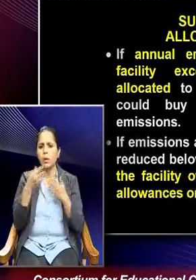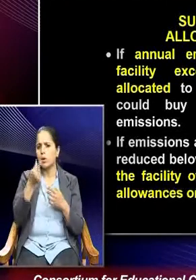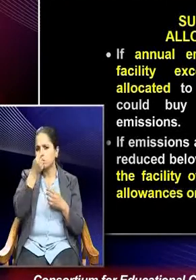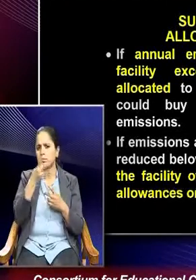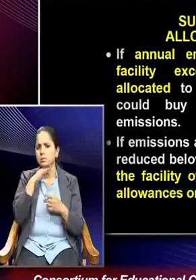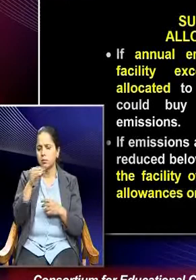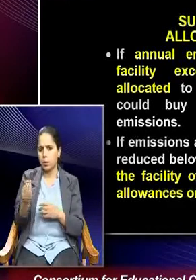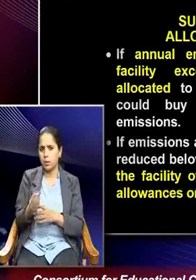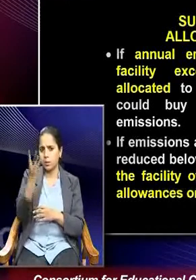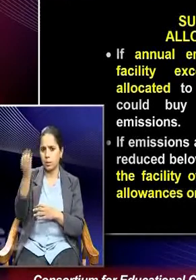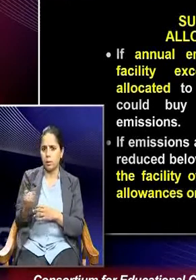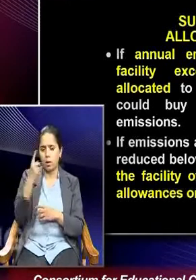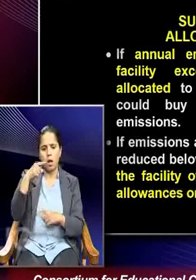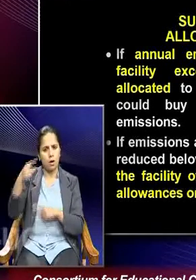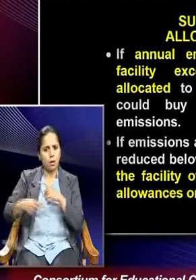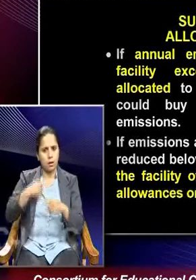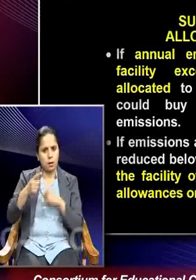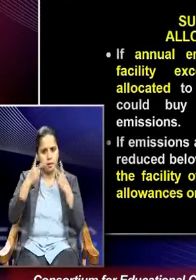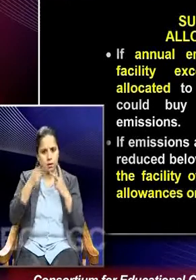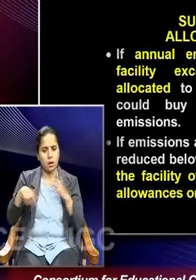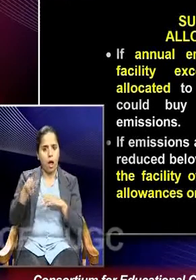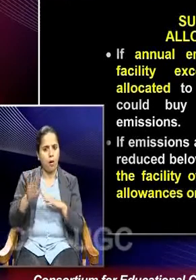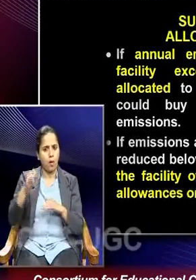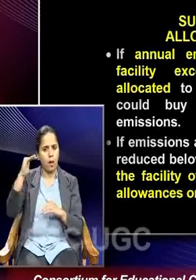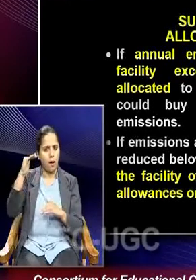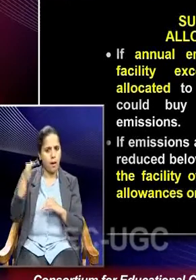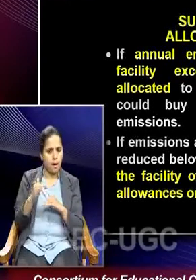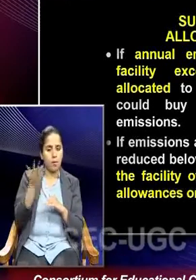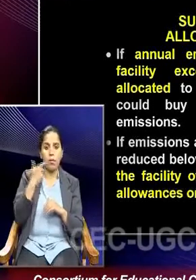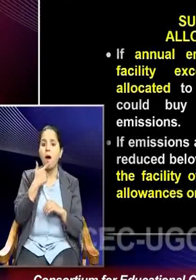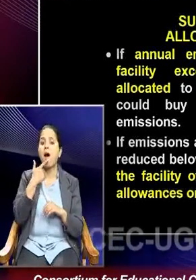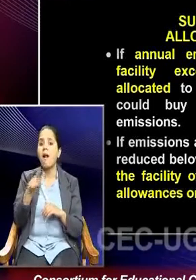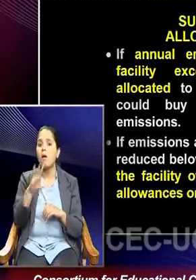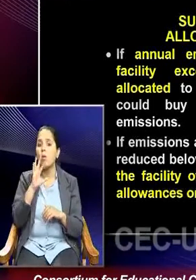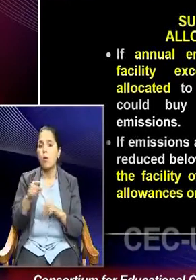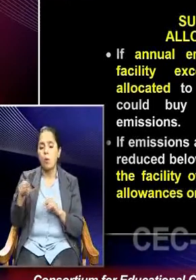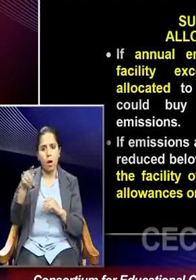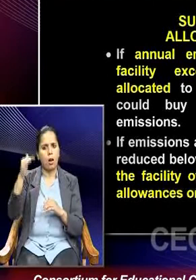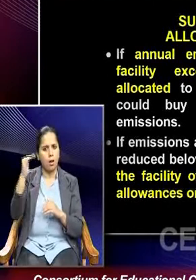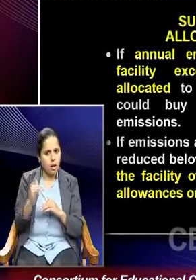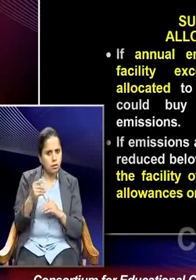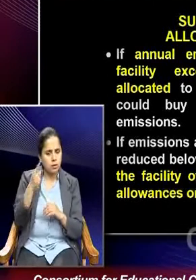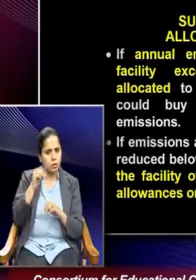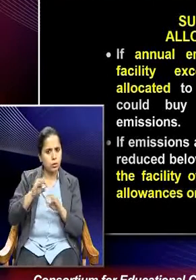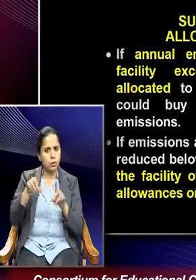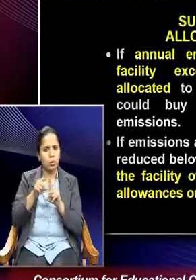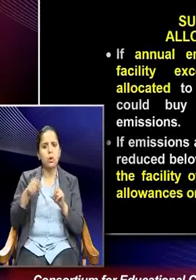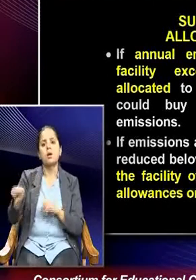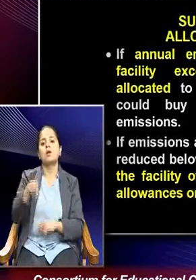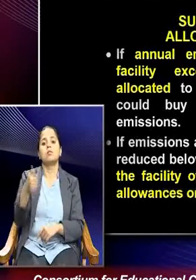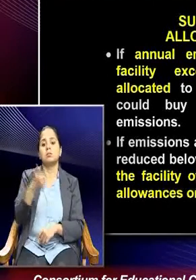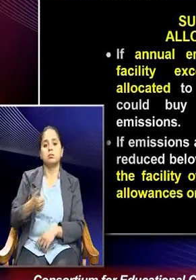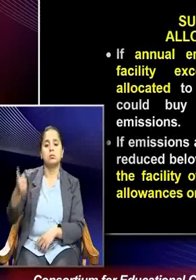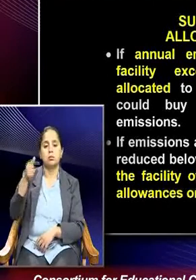the regulated facility were reduced below the allowance allocation, then the facility owner